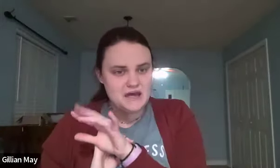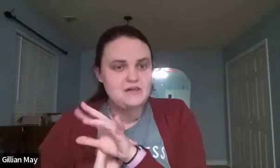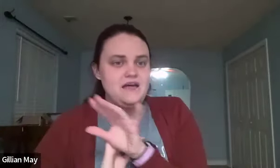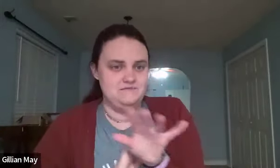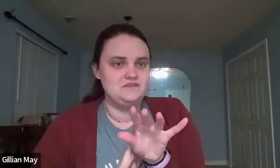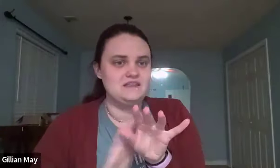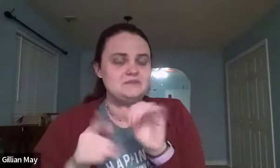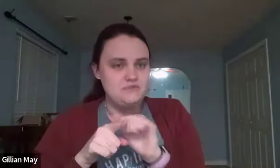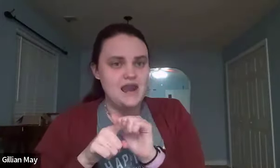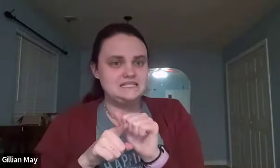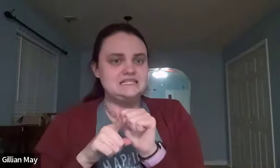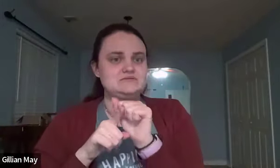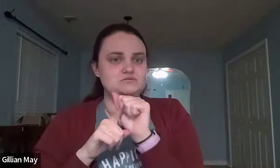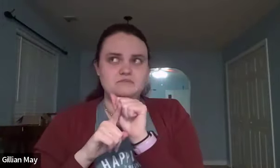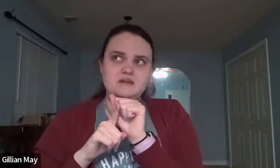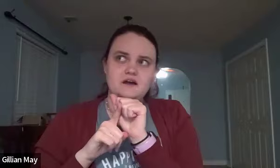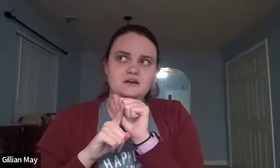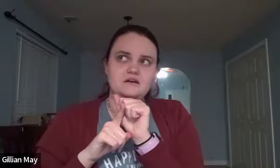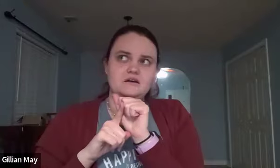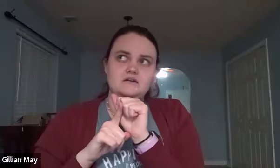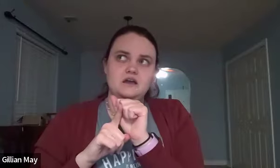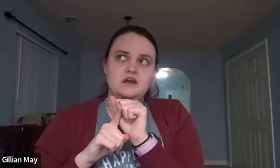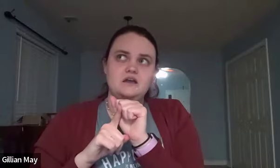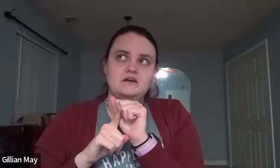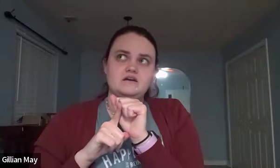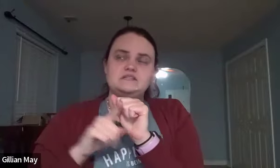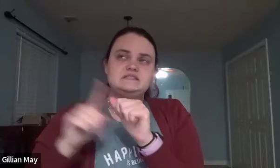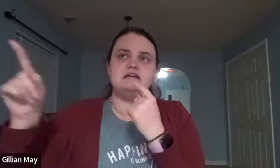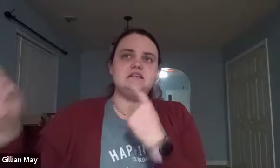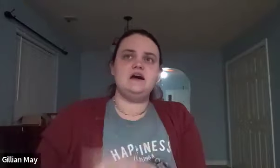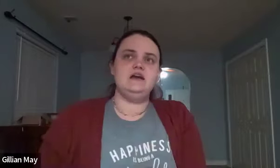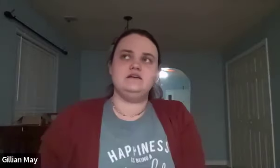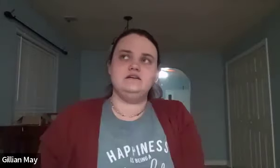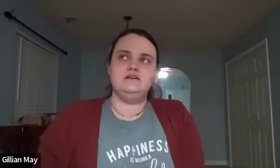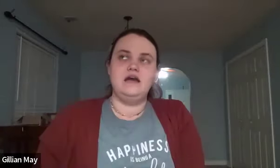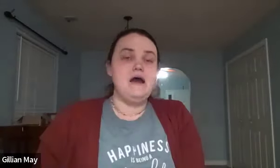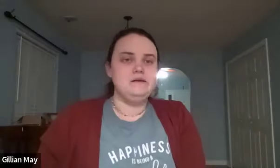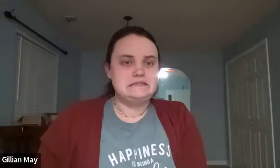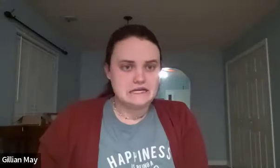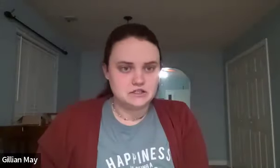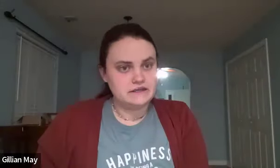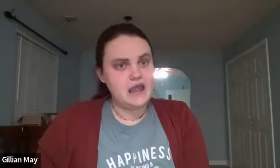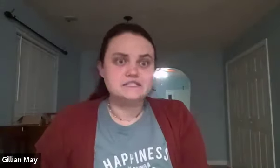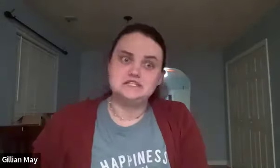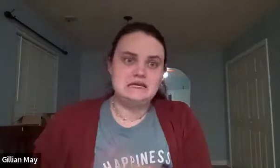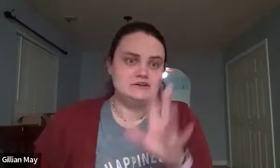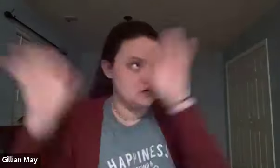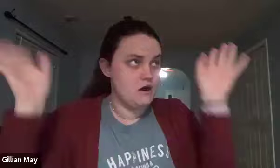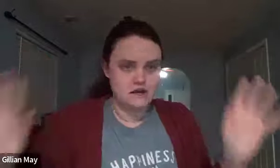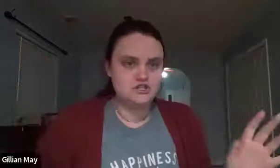spell everything, like practice with being like, okay, this says like Alexander, like Alexander Shannara, because you know we